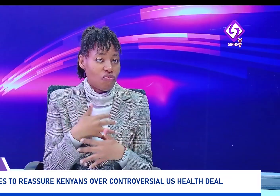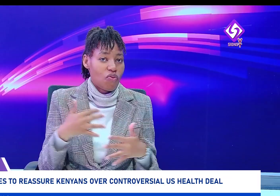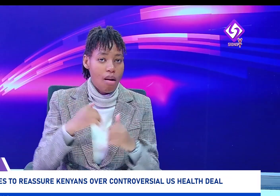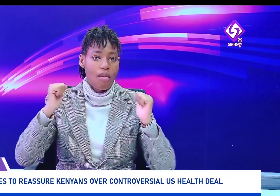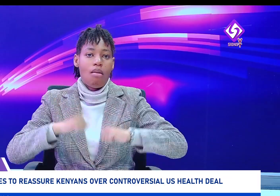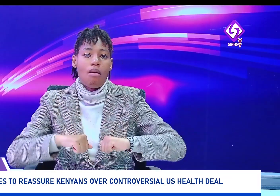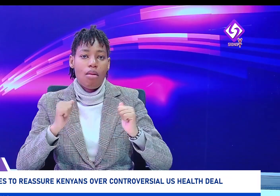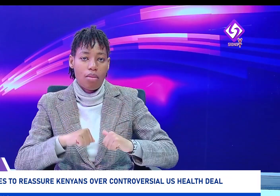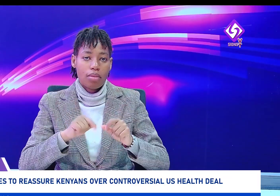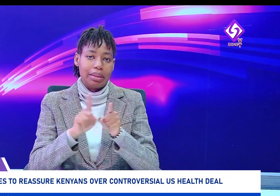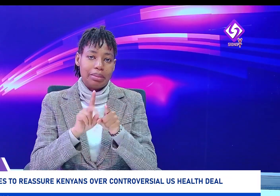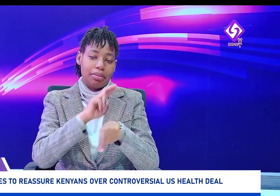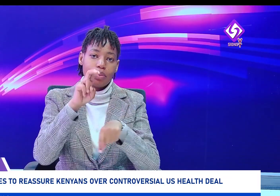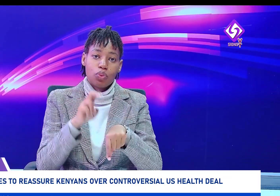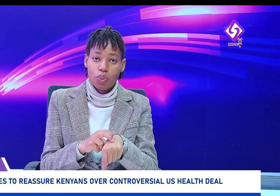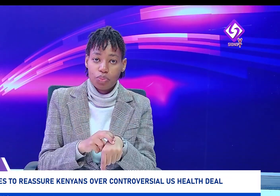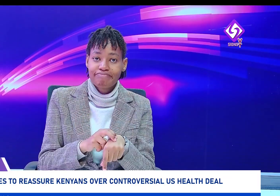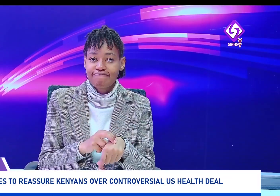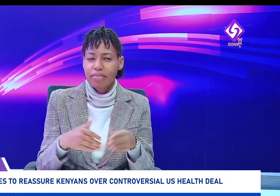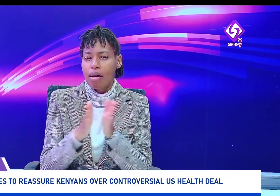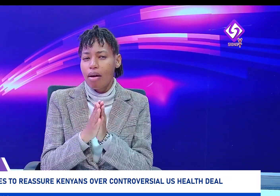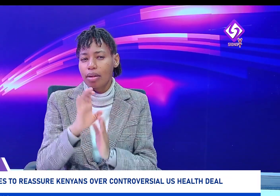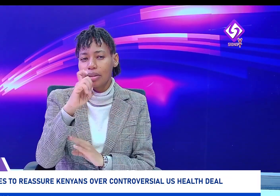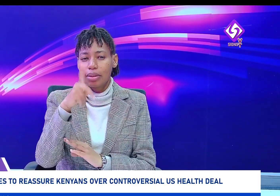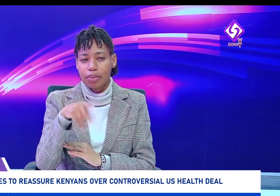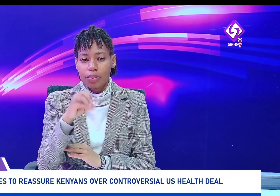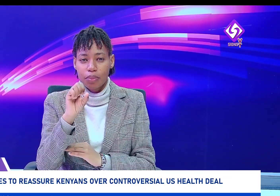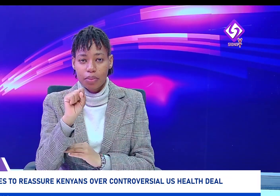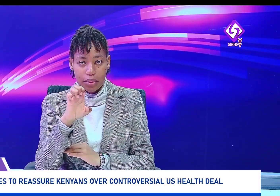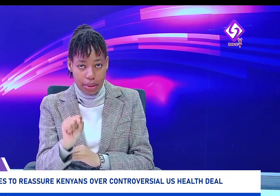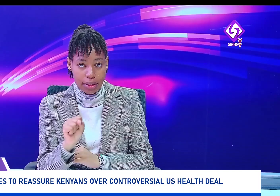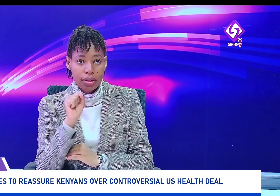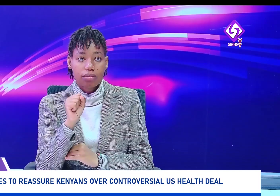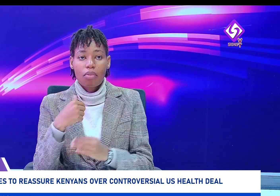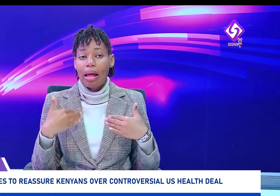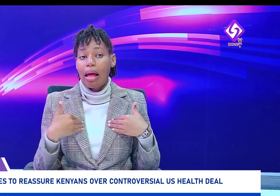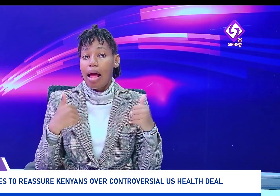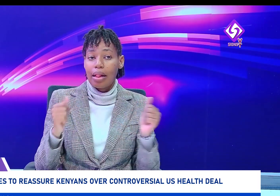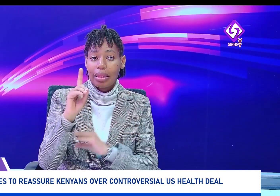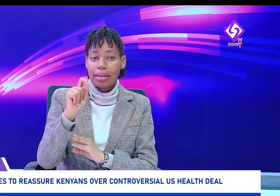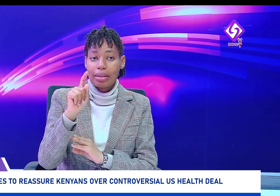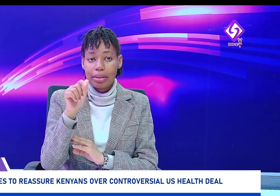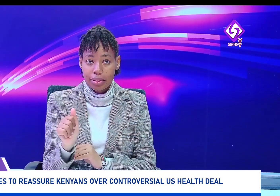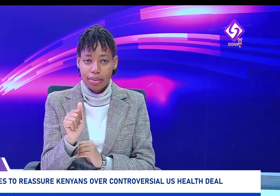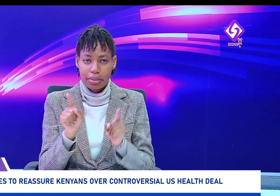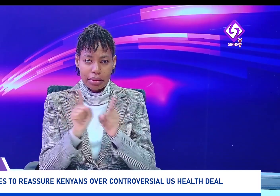deal compromises national sovereignty and exposes sensitive health data, the president issued a strong